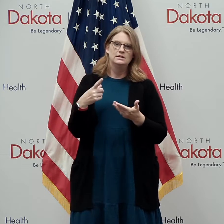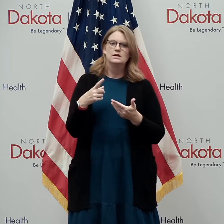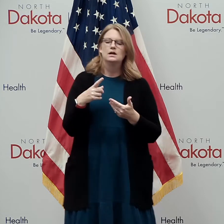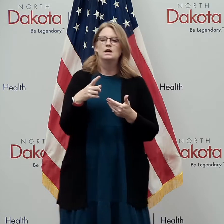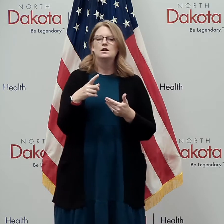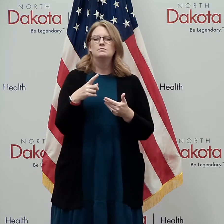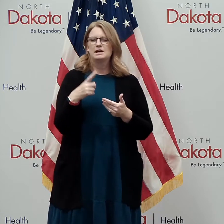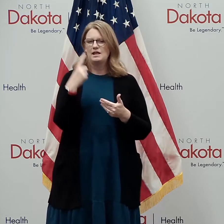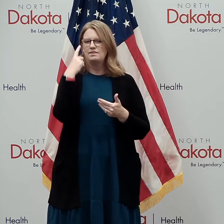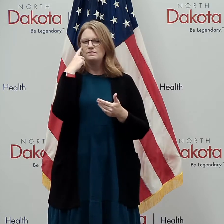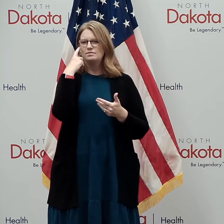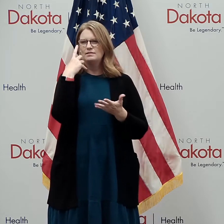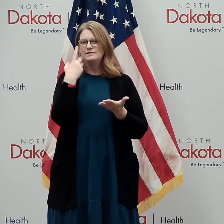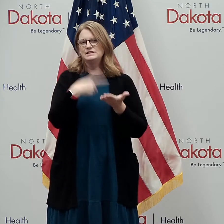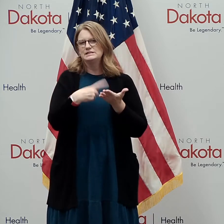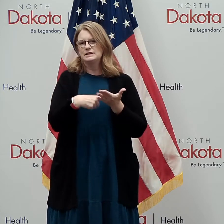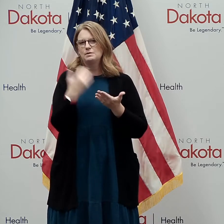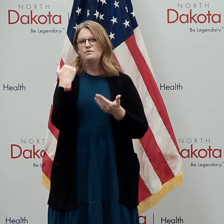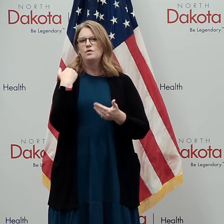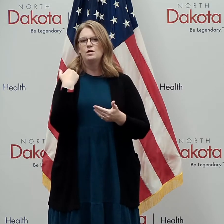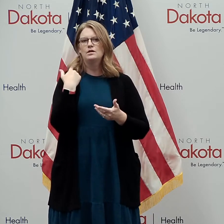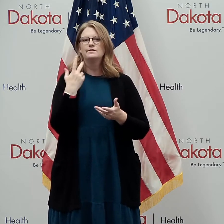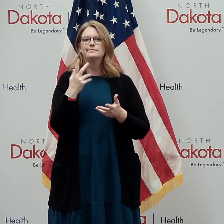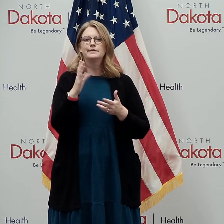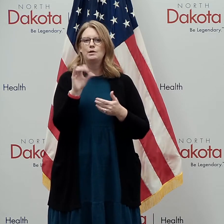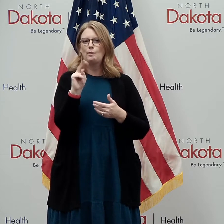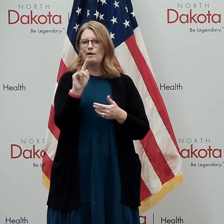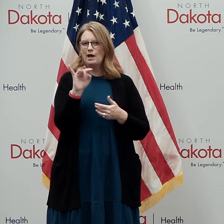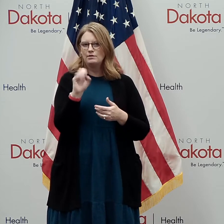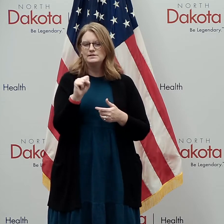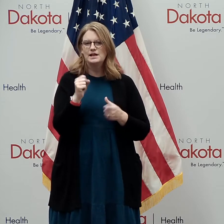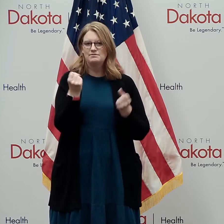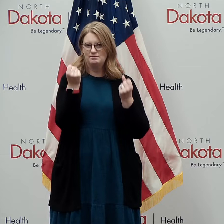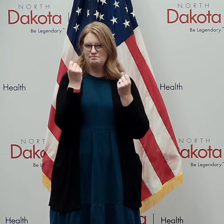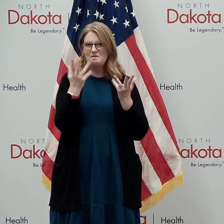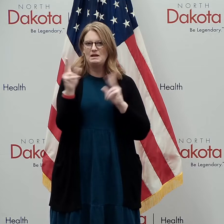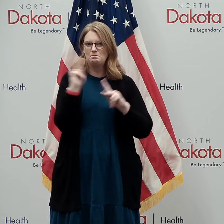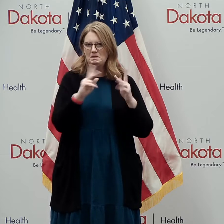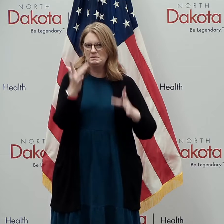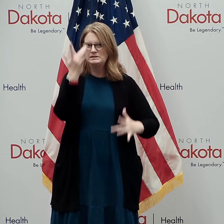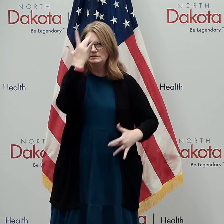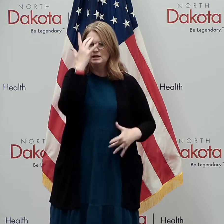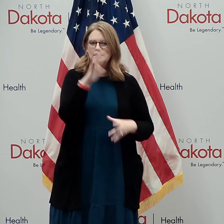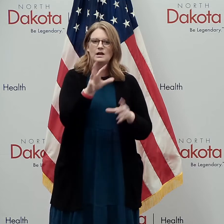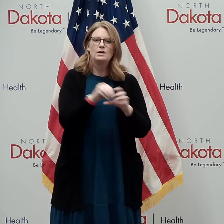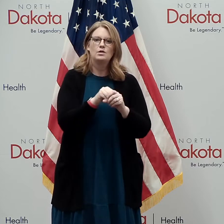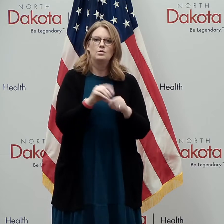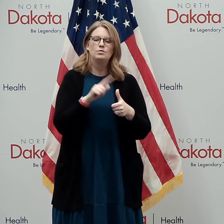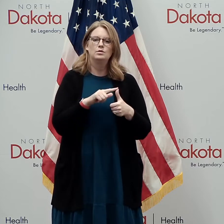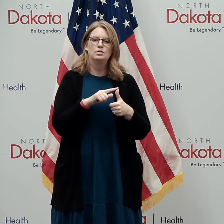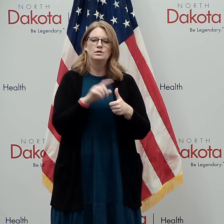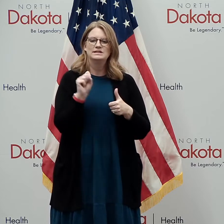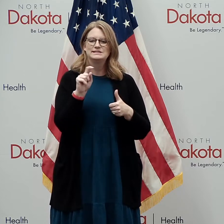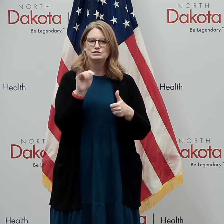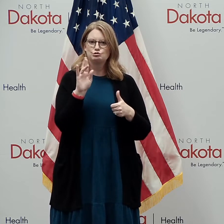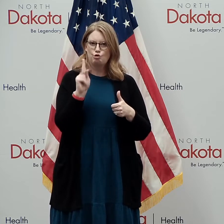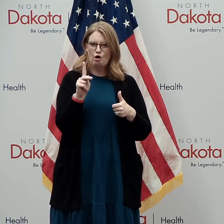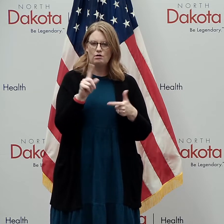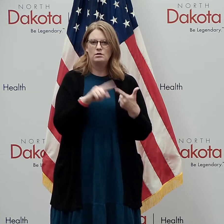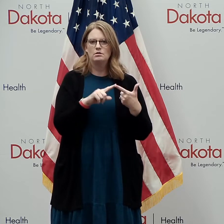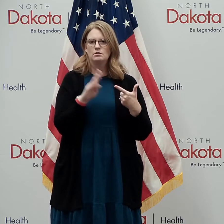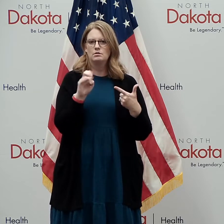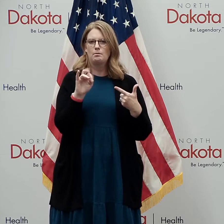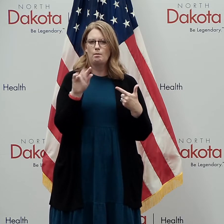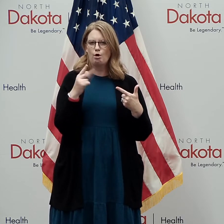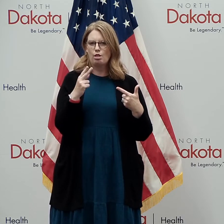that are that have high population density and high case counts, and that would include Stark,